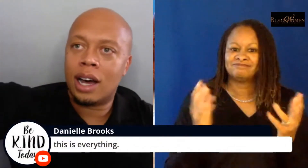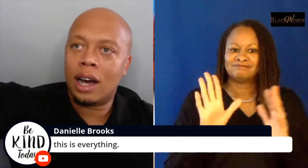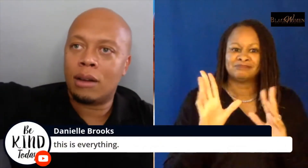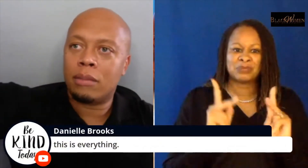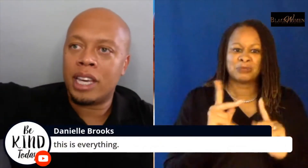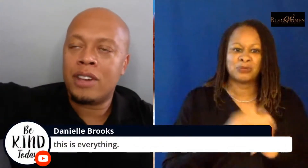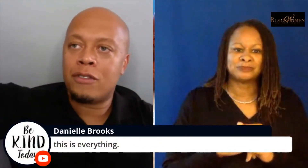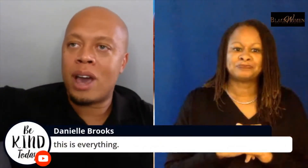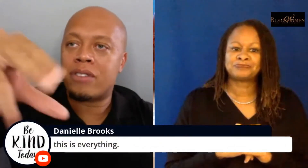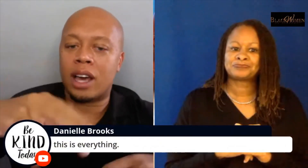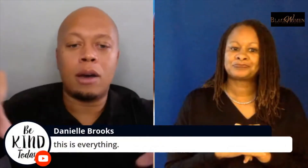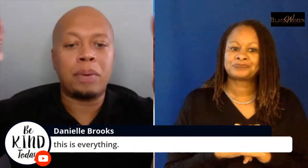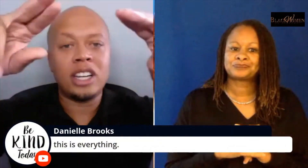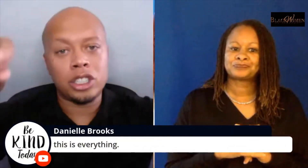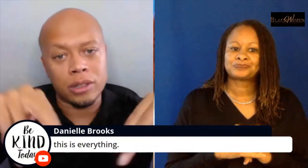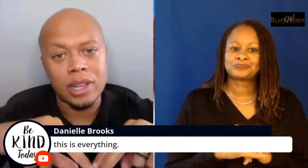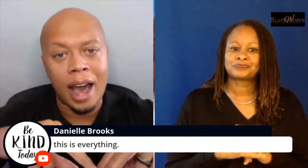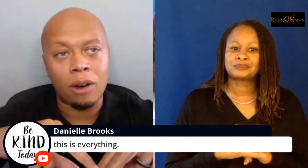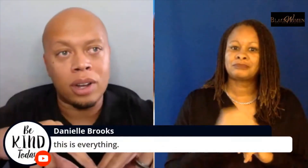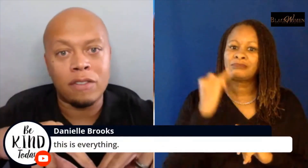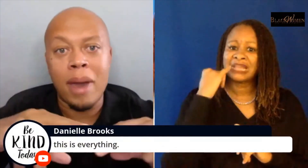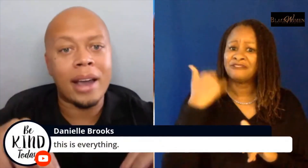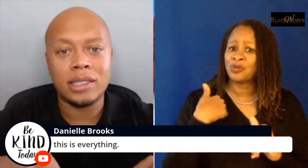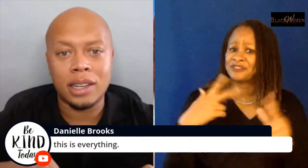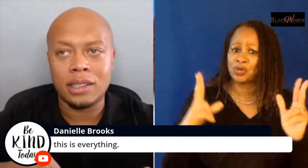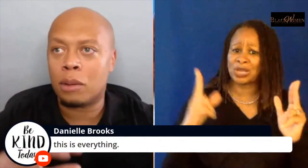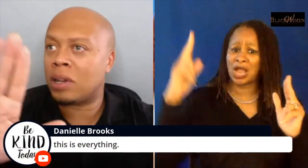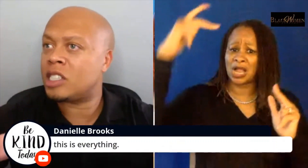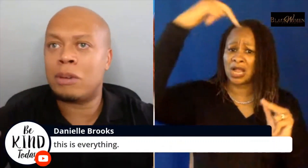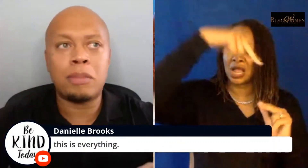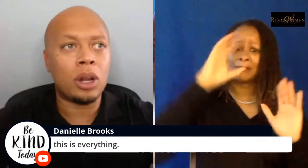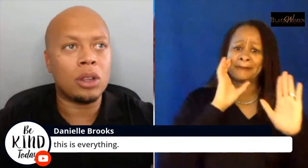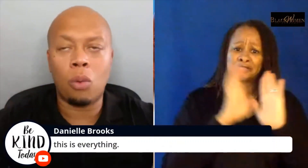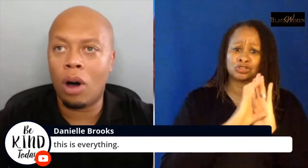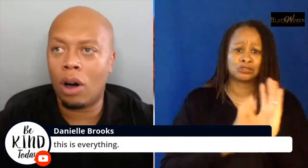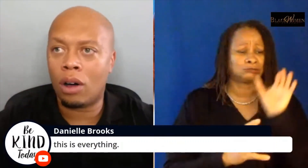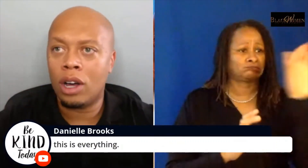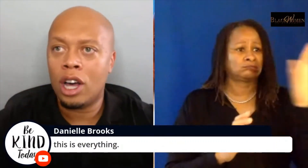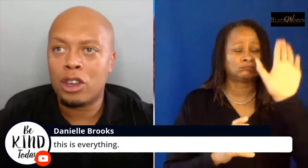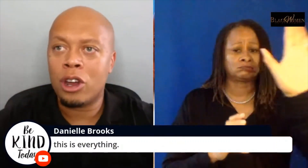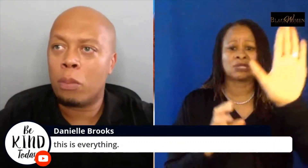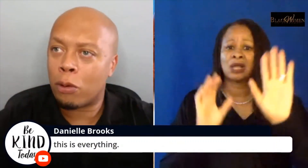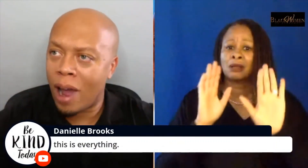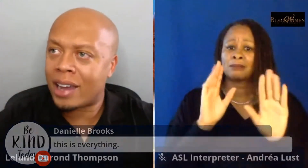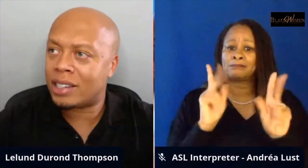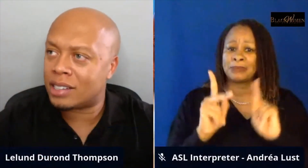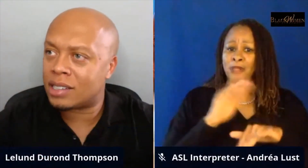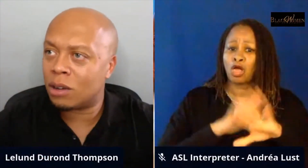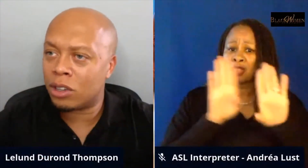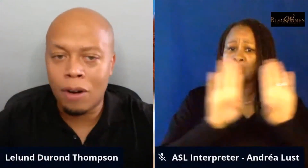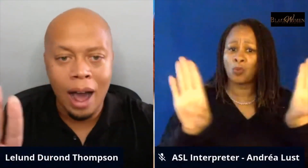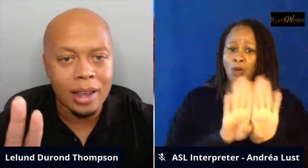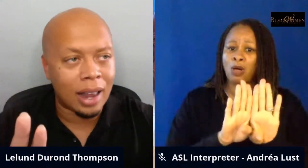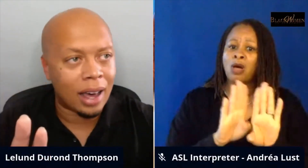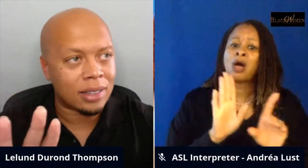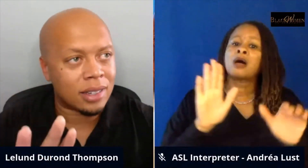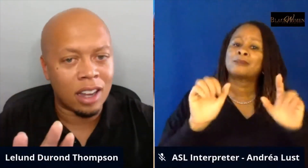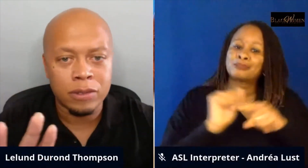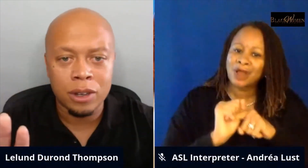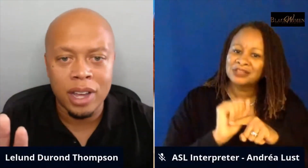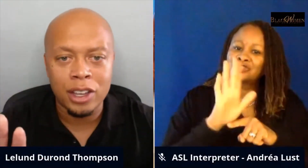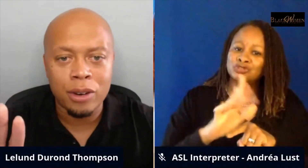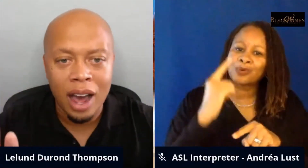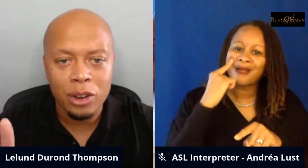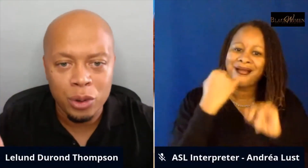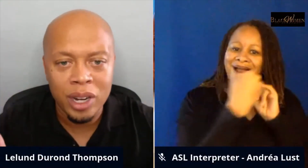Create, even if you have to cut pictures out of magazines and place people on the wall, practice your eyeline stuff